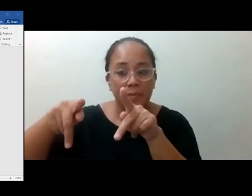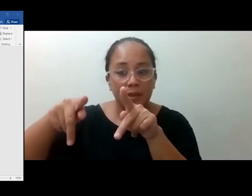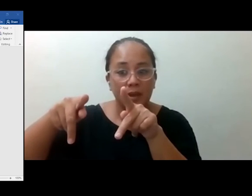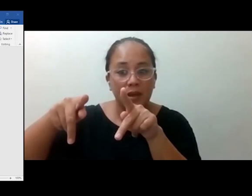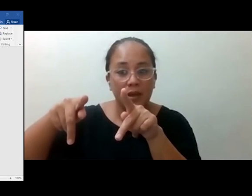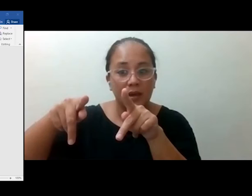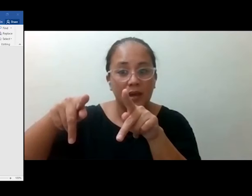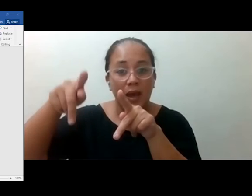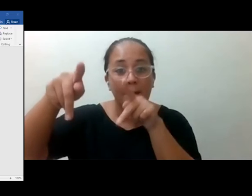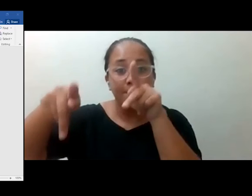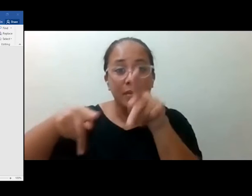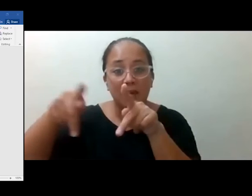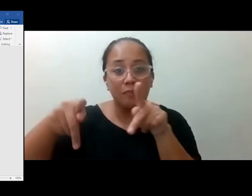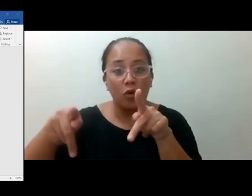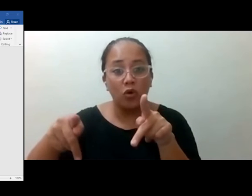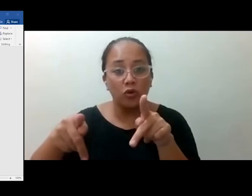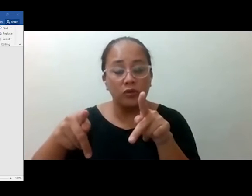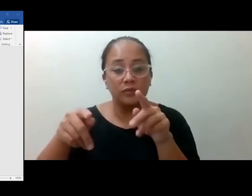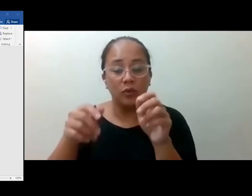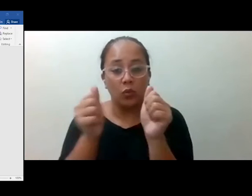short sleeves, how many?